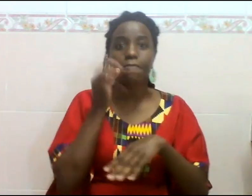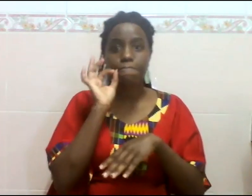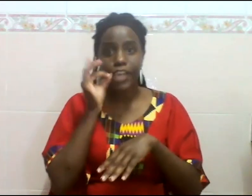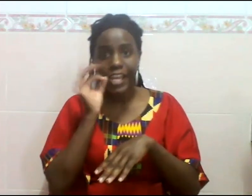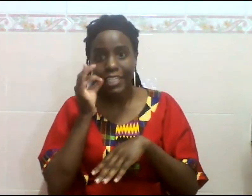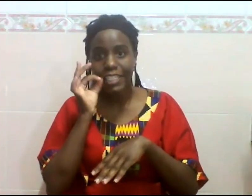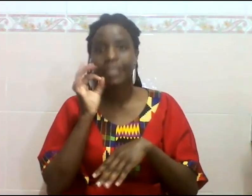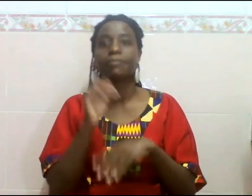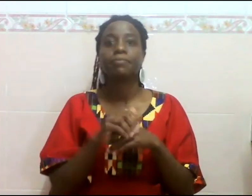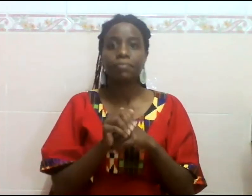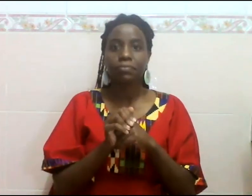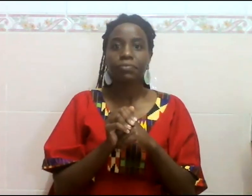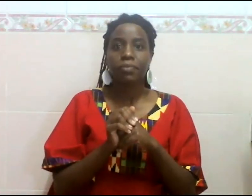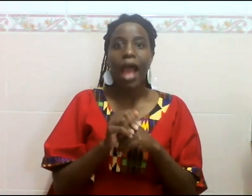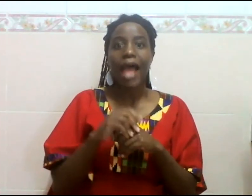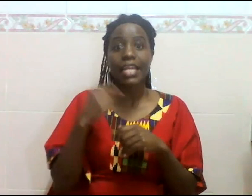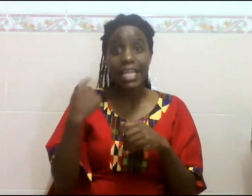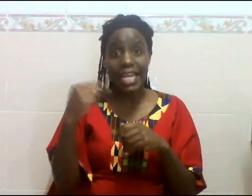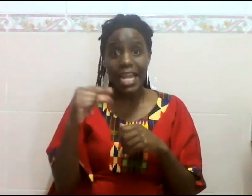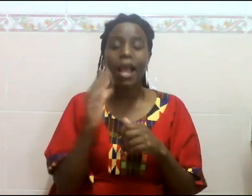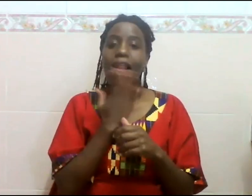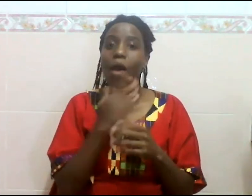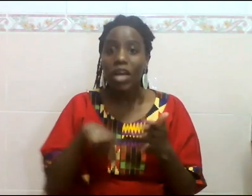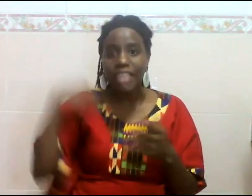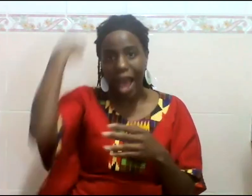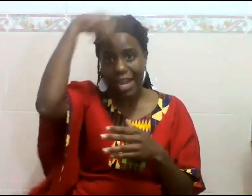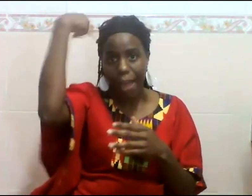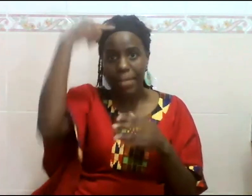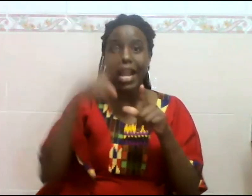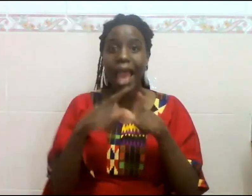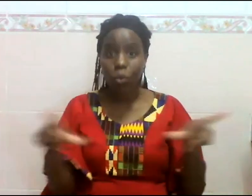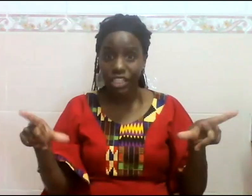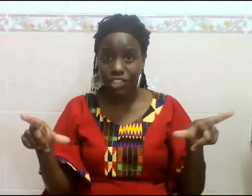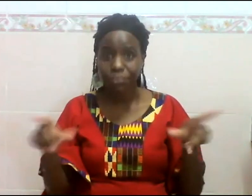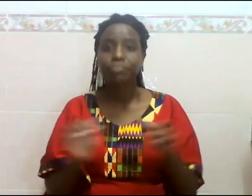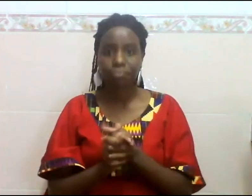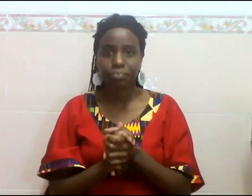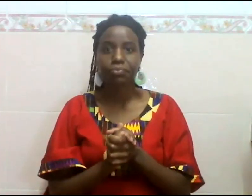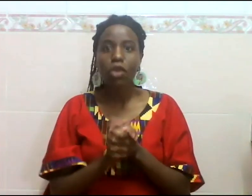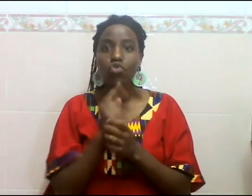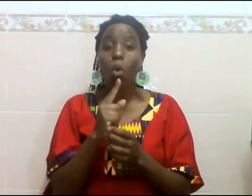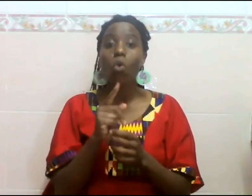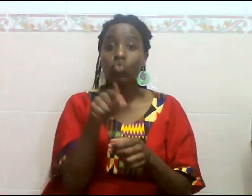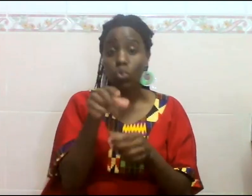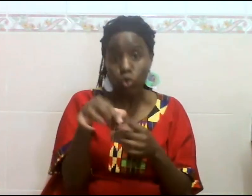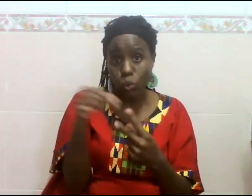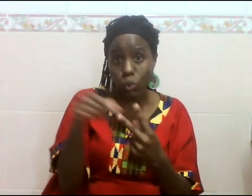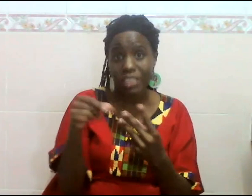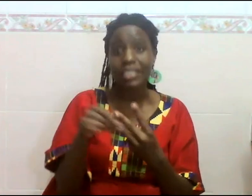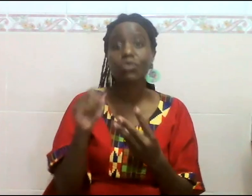and gray and green for Arabic. And the way how we do this discussions usually is that we